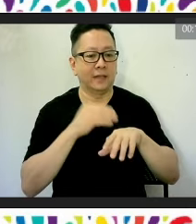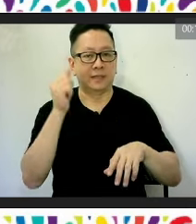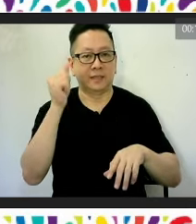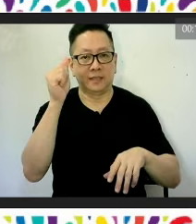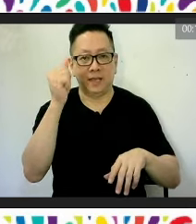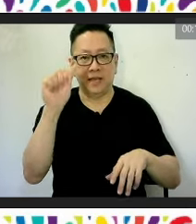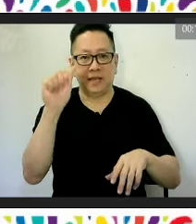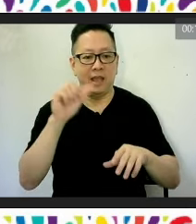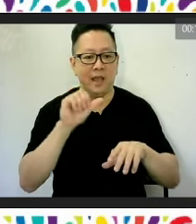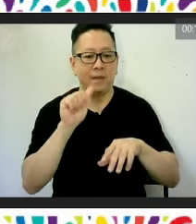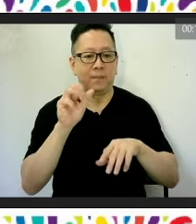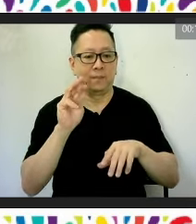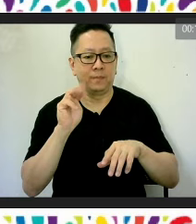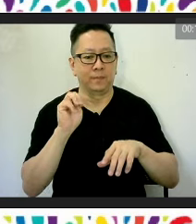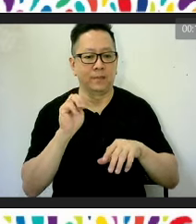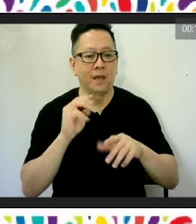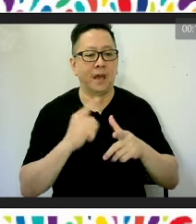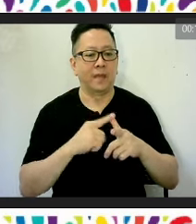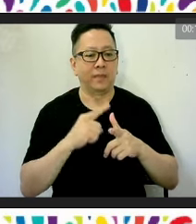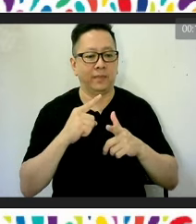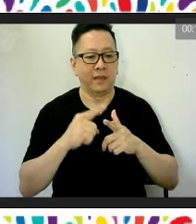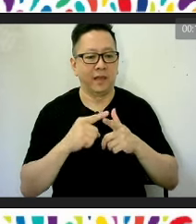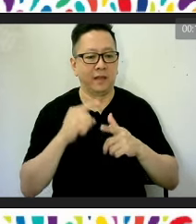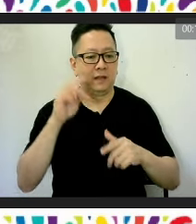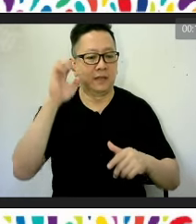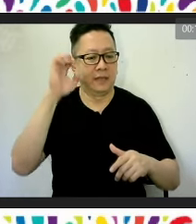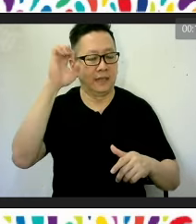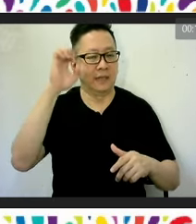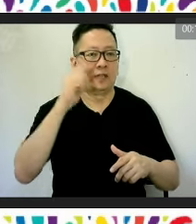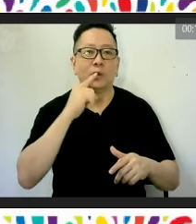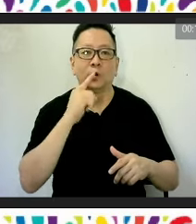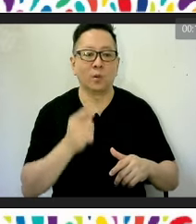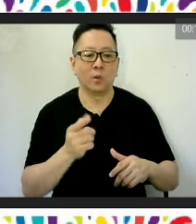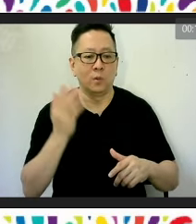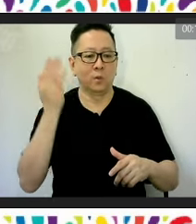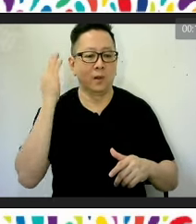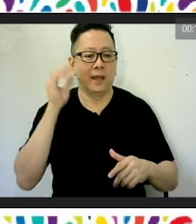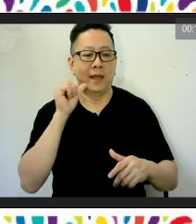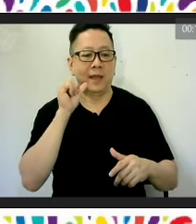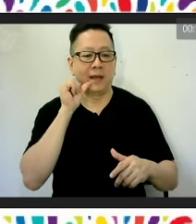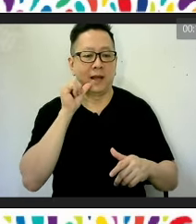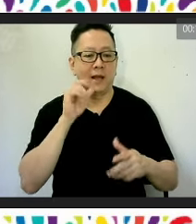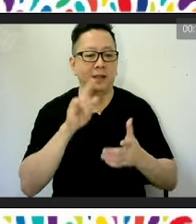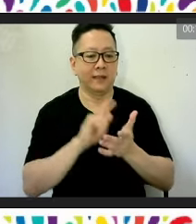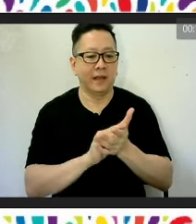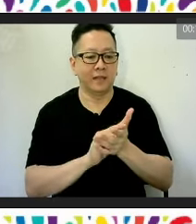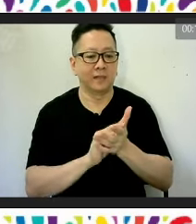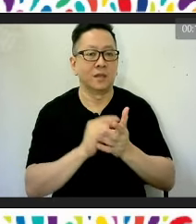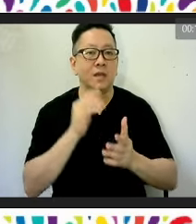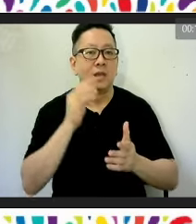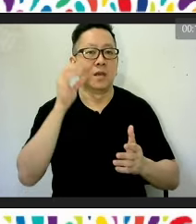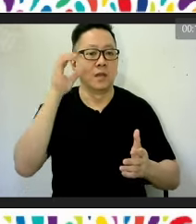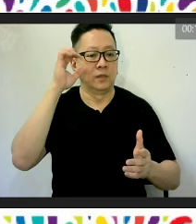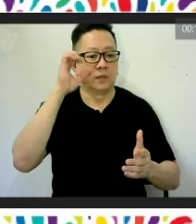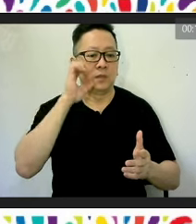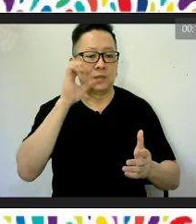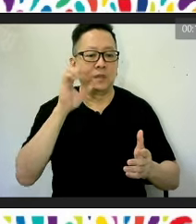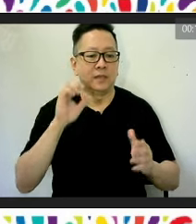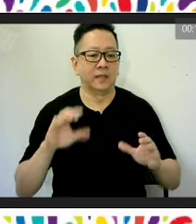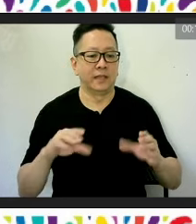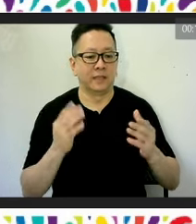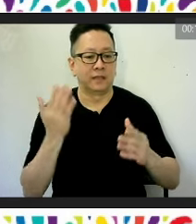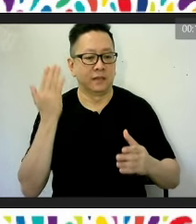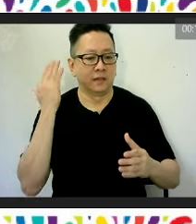at 10 a.m. Then he told Anna that